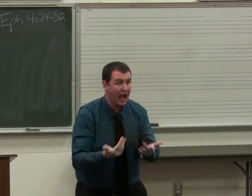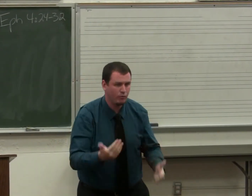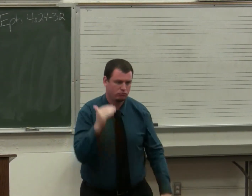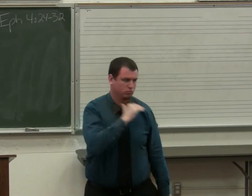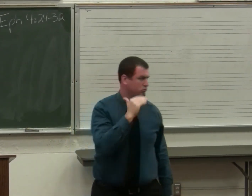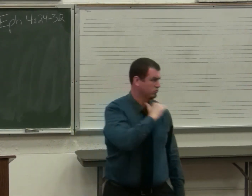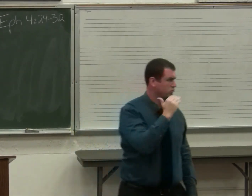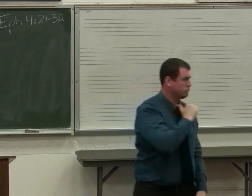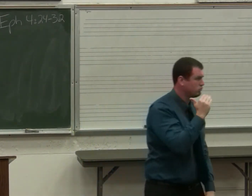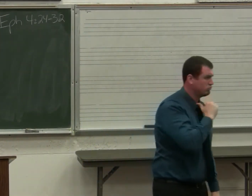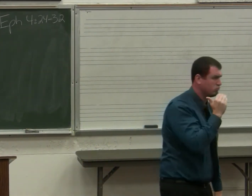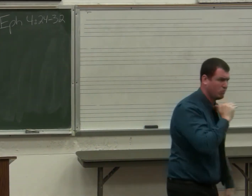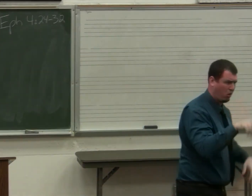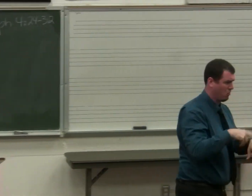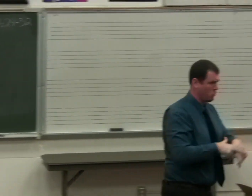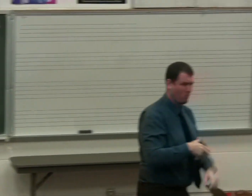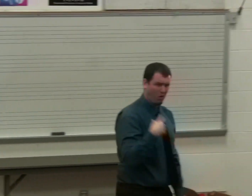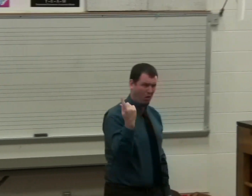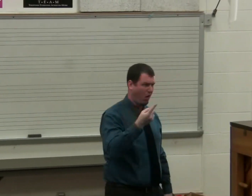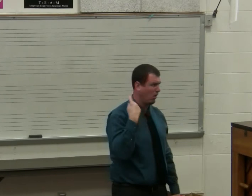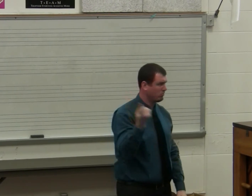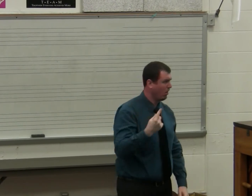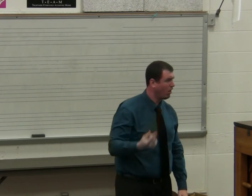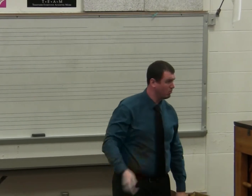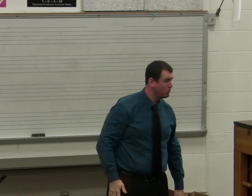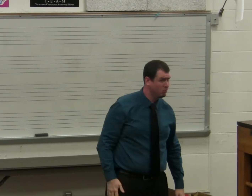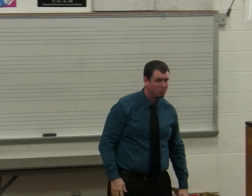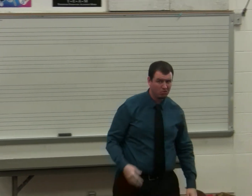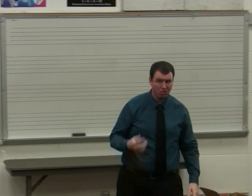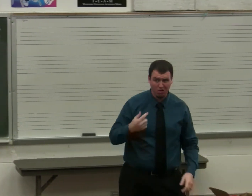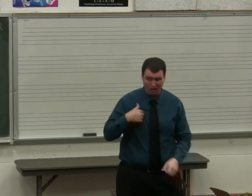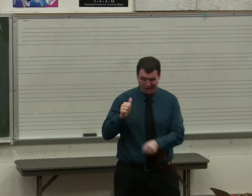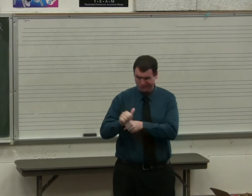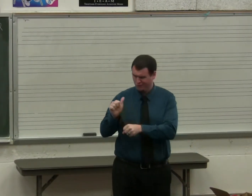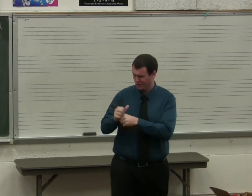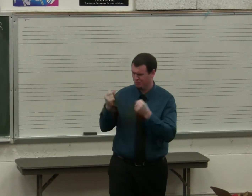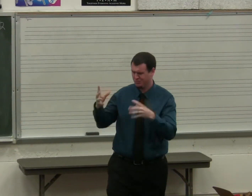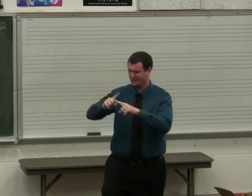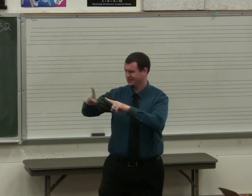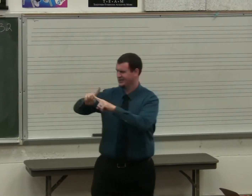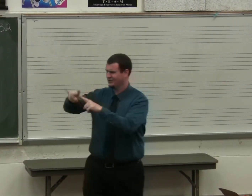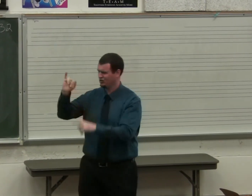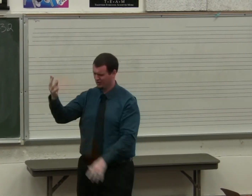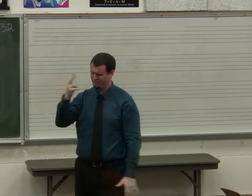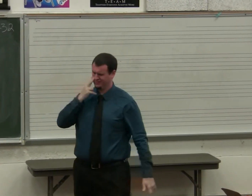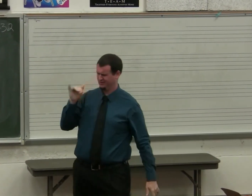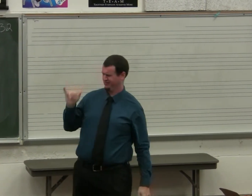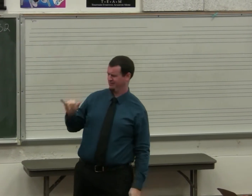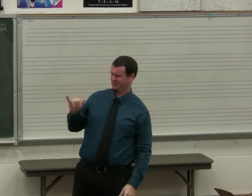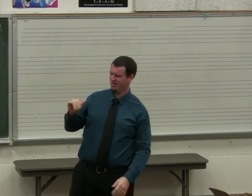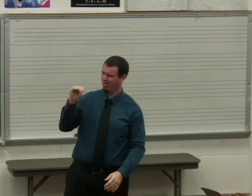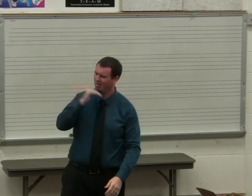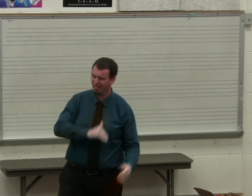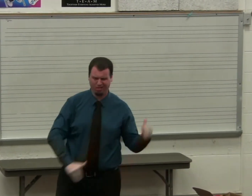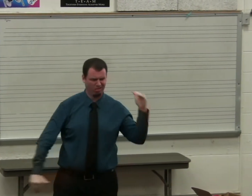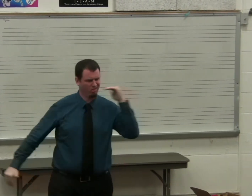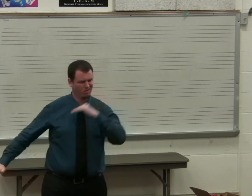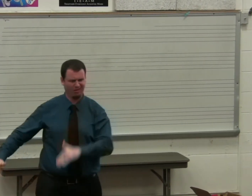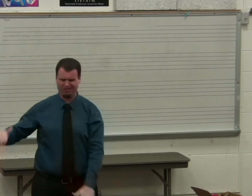become successful? People use lying to help them succeed in life. I've worked in many different jobs and I see